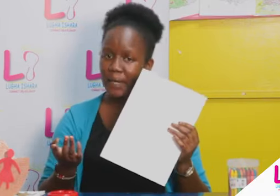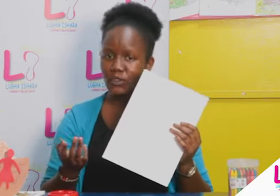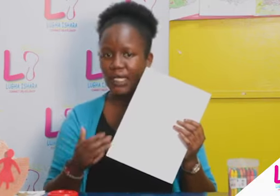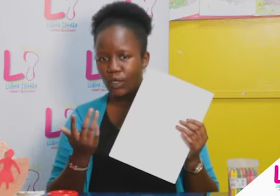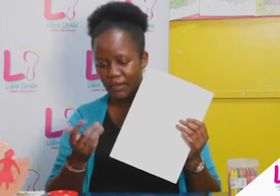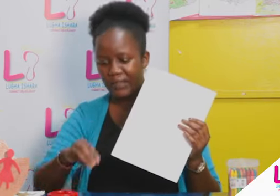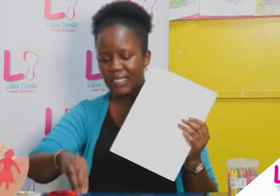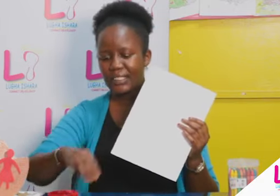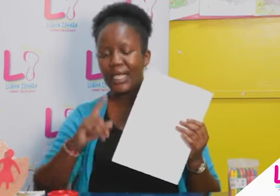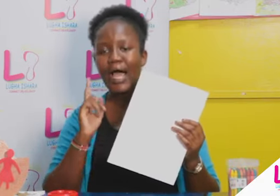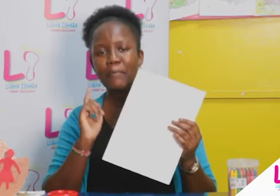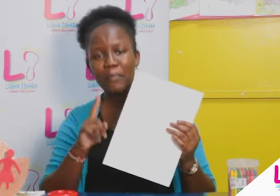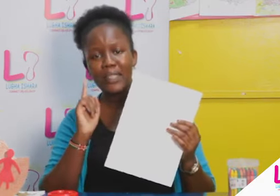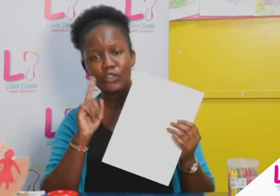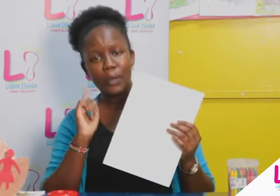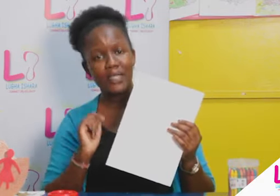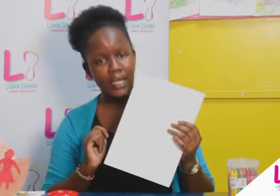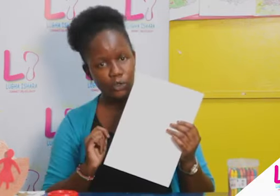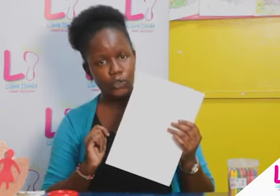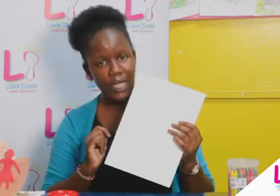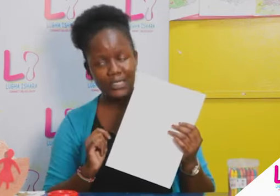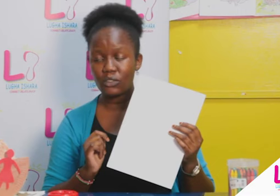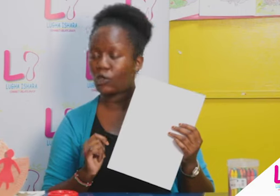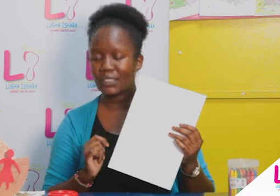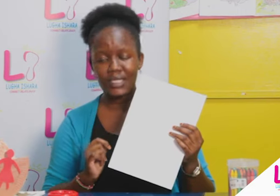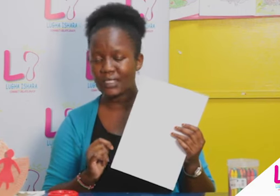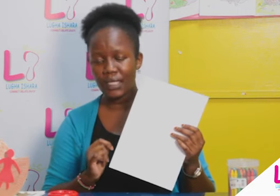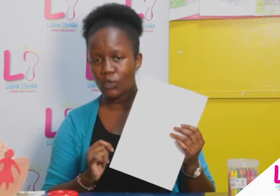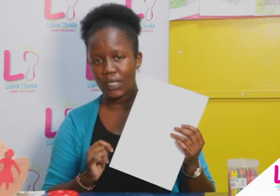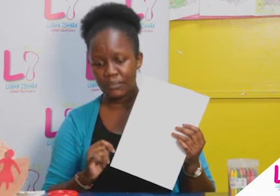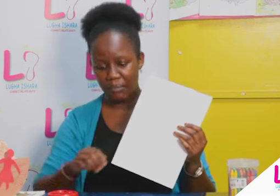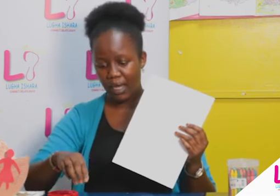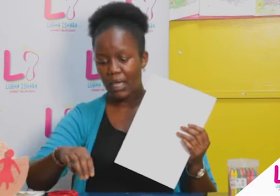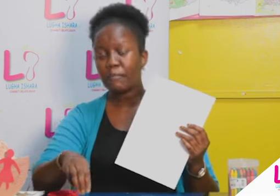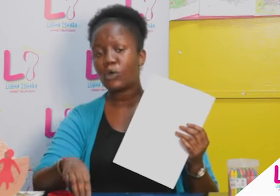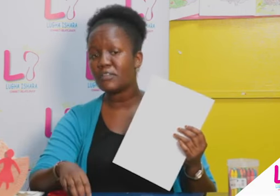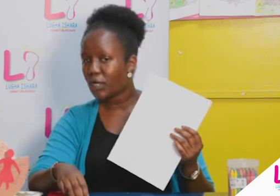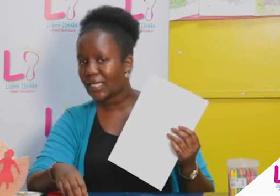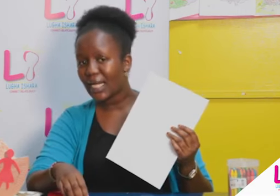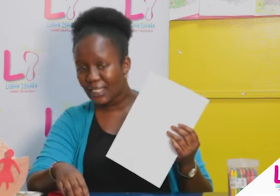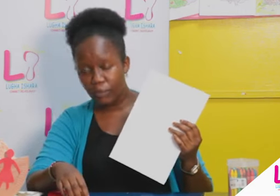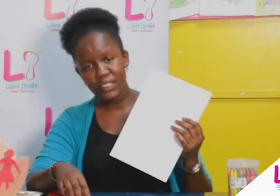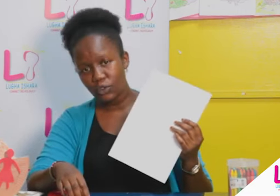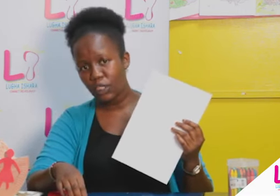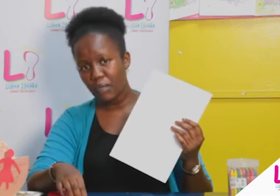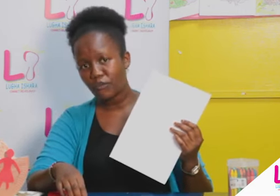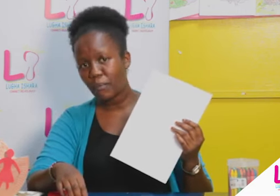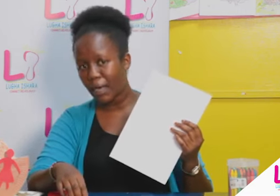it's okay. You can find a paper that you have been allowed to cut, not just anyone's paper. Because if you cut an important document for mom or